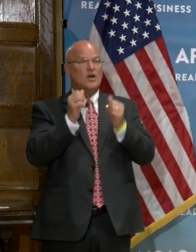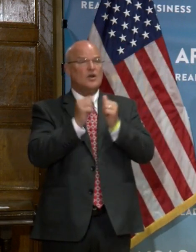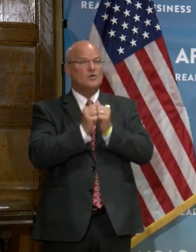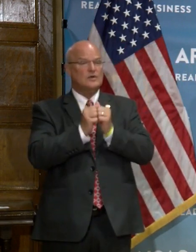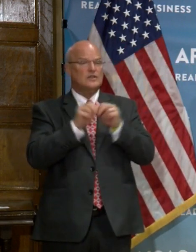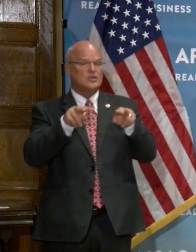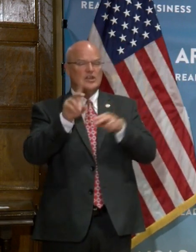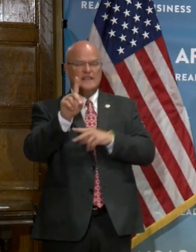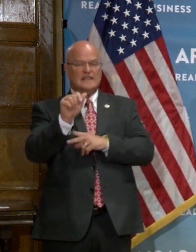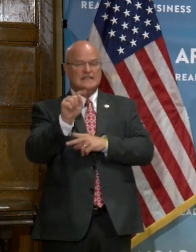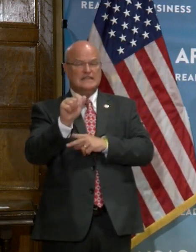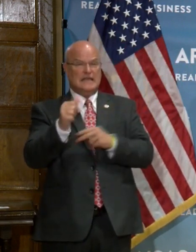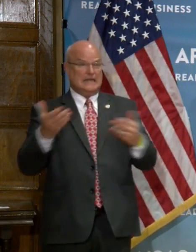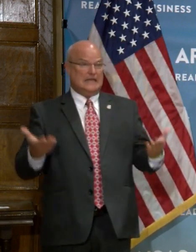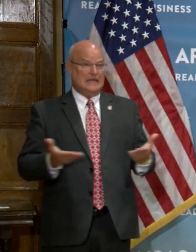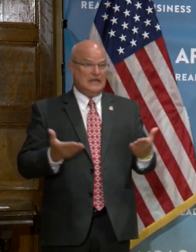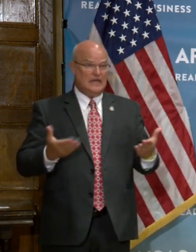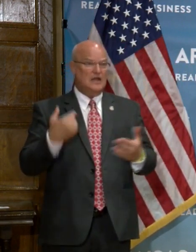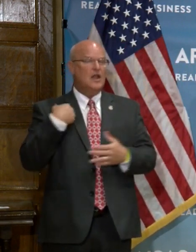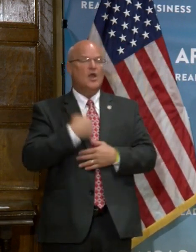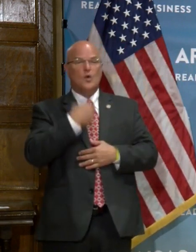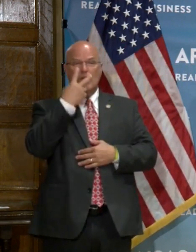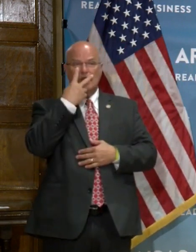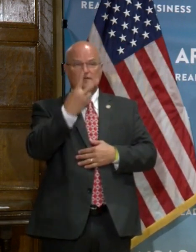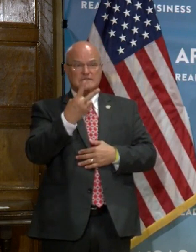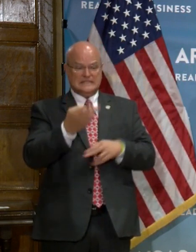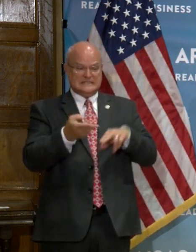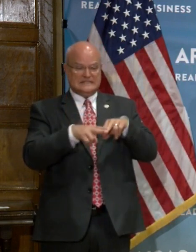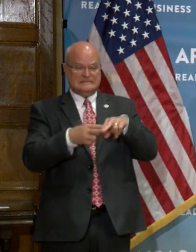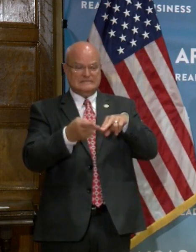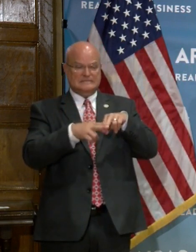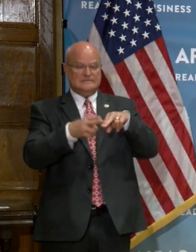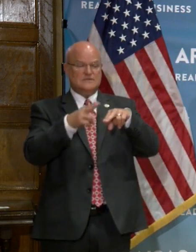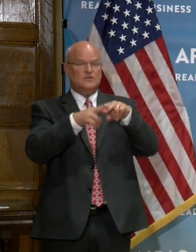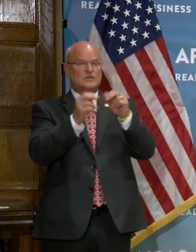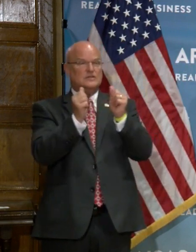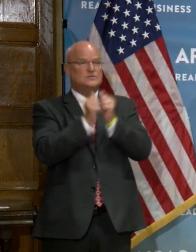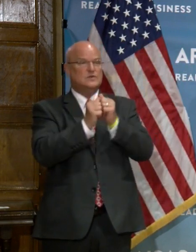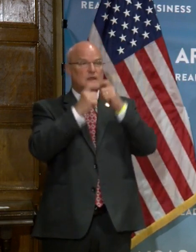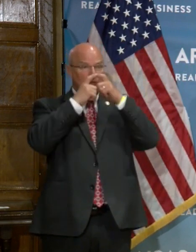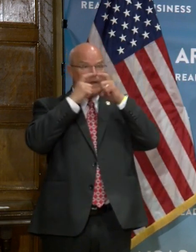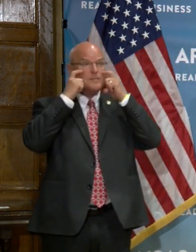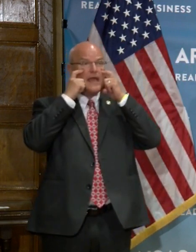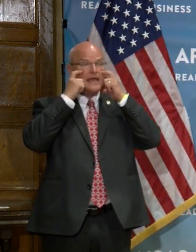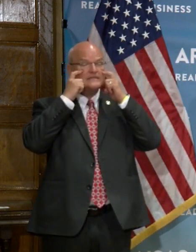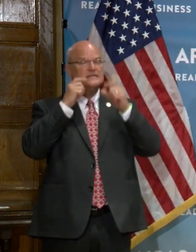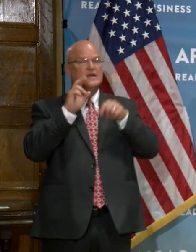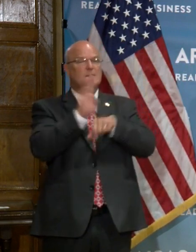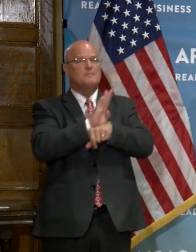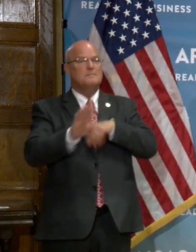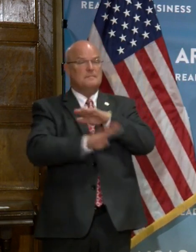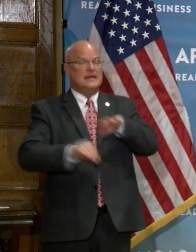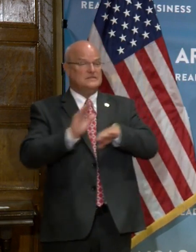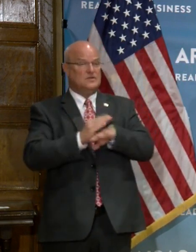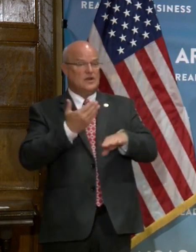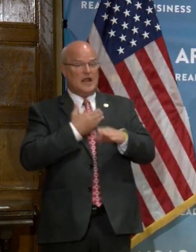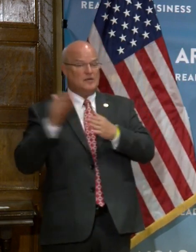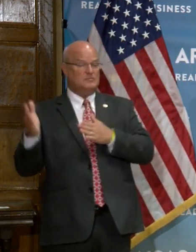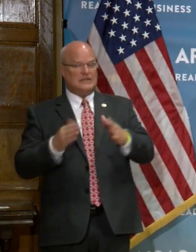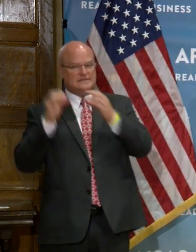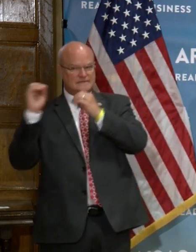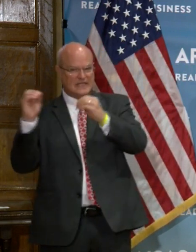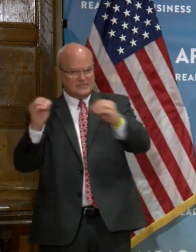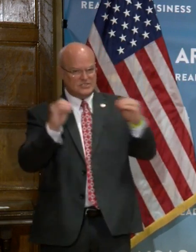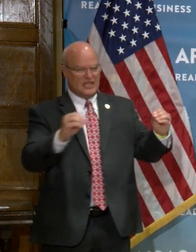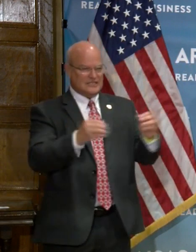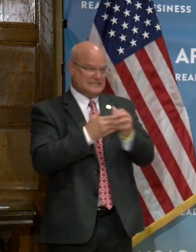and I look at the data here, and we've seen a significant increase in wearing masks based upon our strategy of